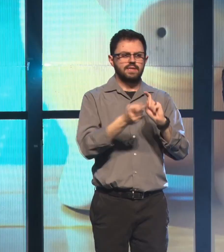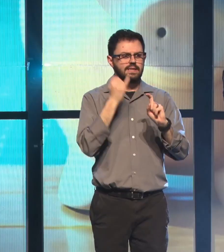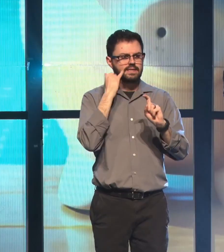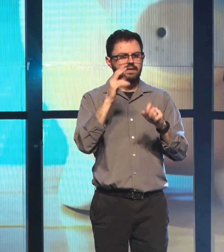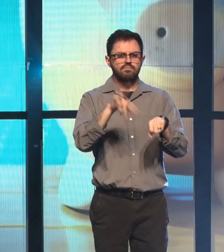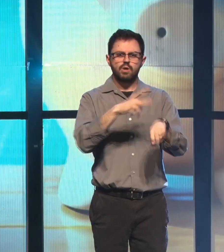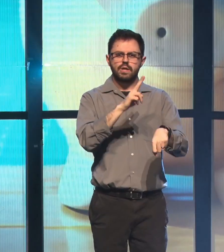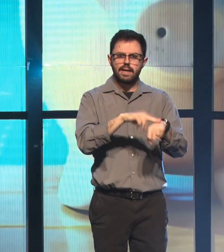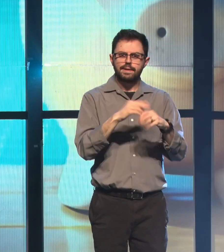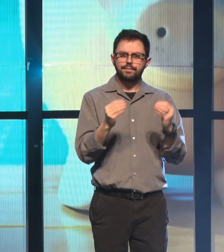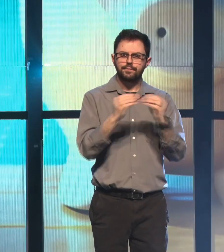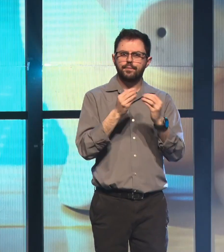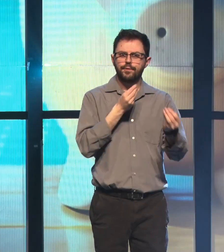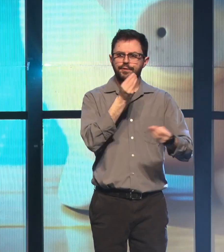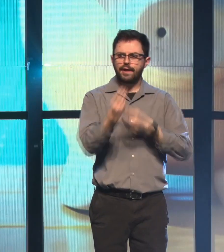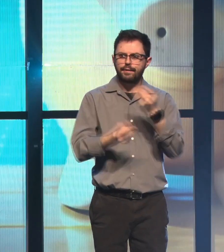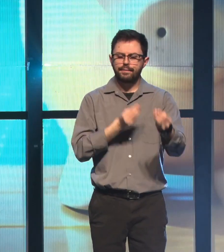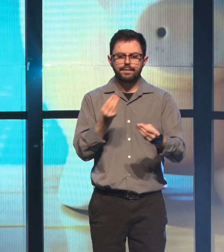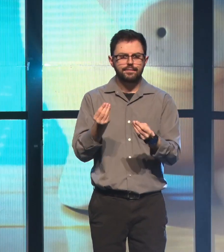generous.